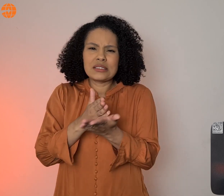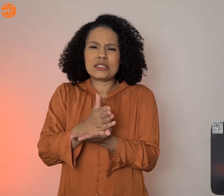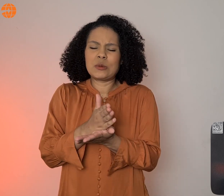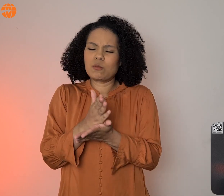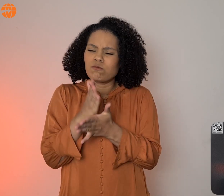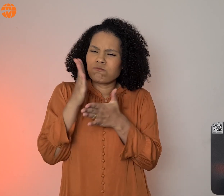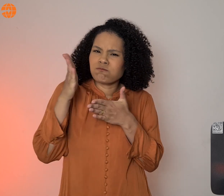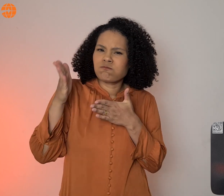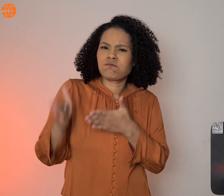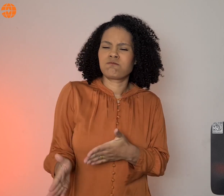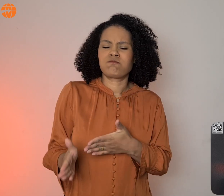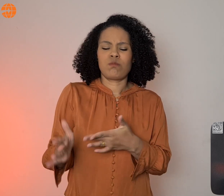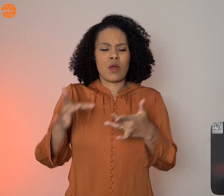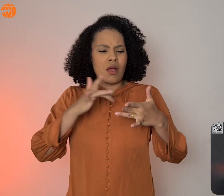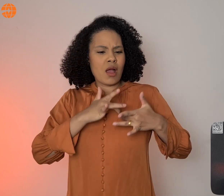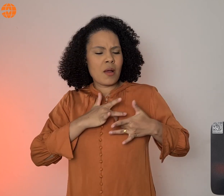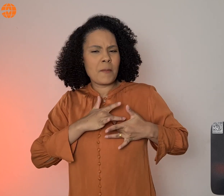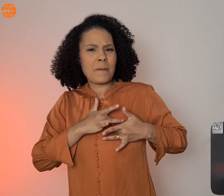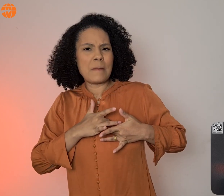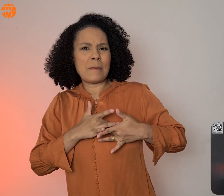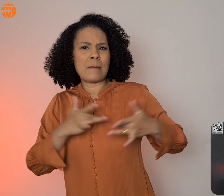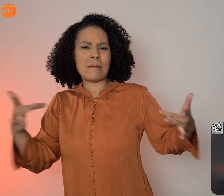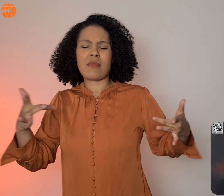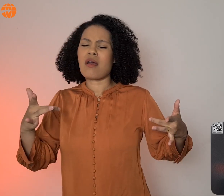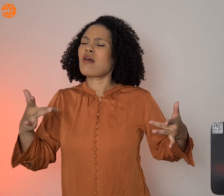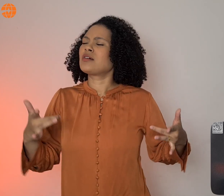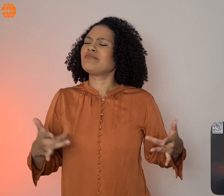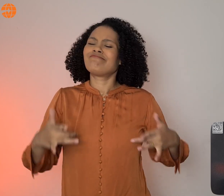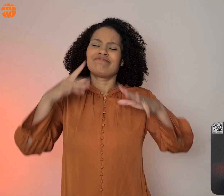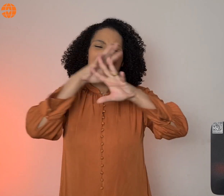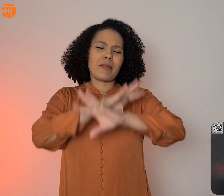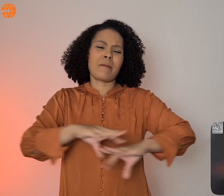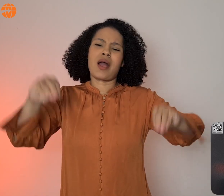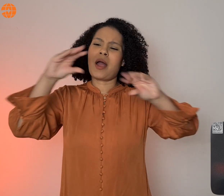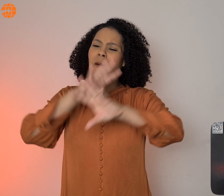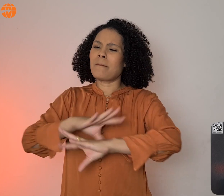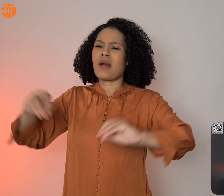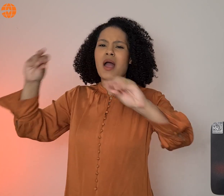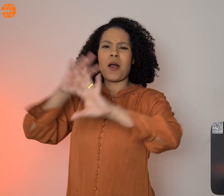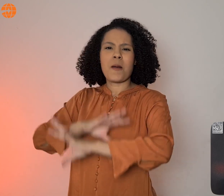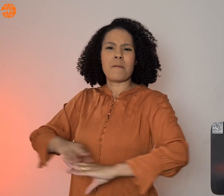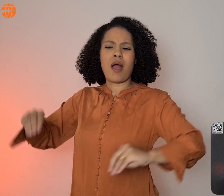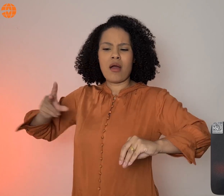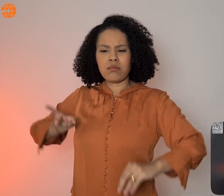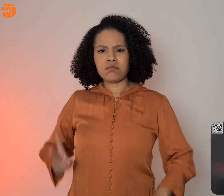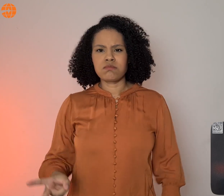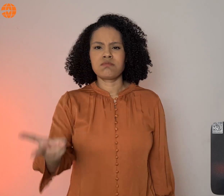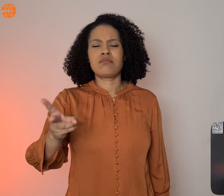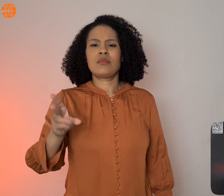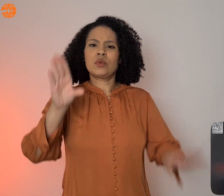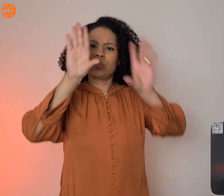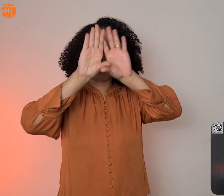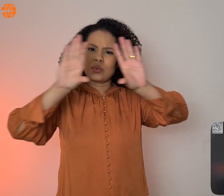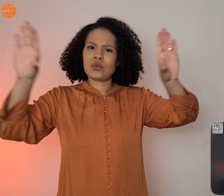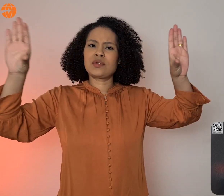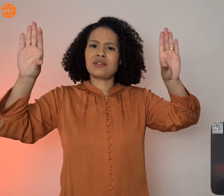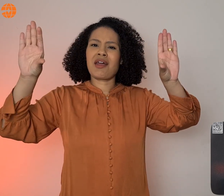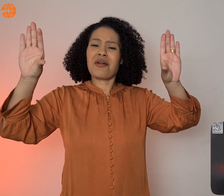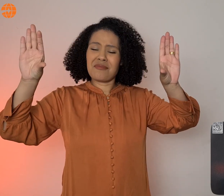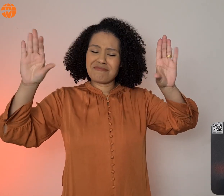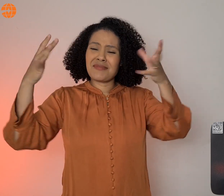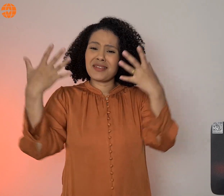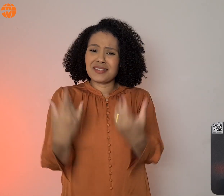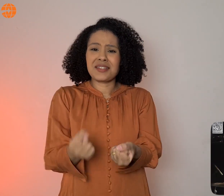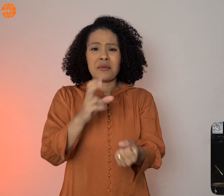amor leal dele recebe. His mercy, his permanent healing in heaven. A sua misericórdia, a sua cura permanente